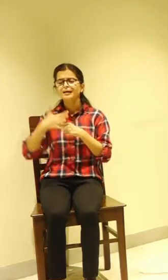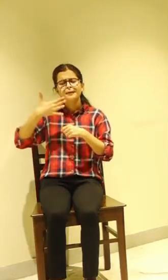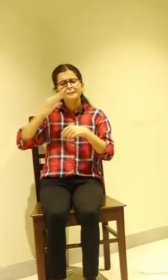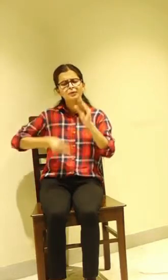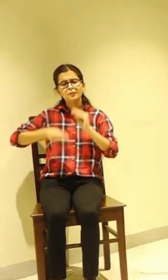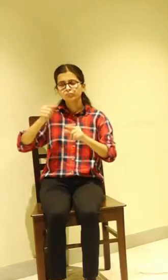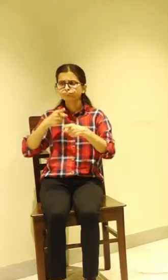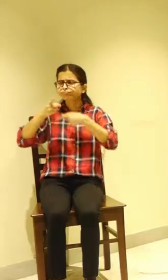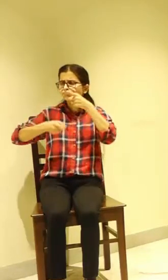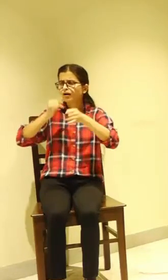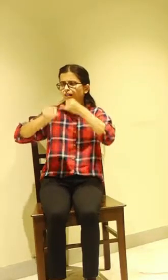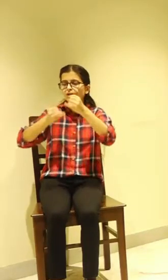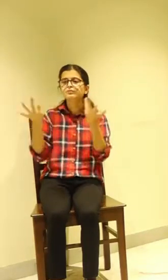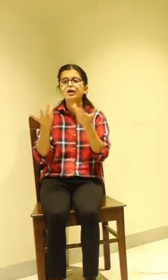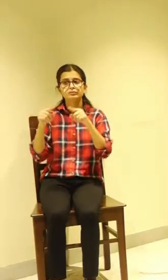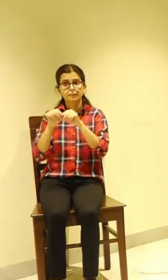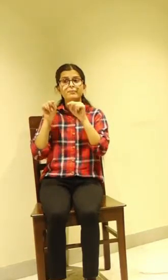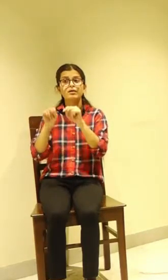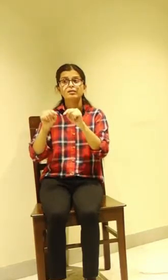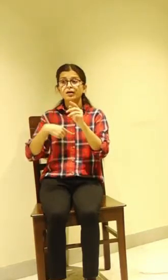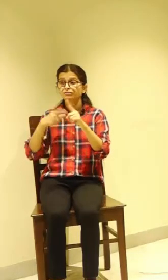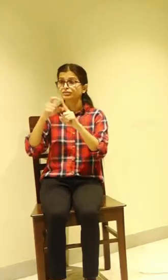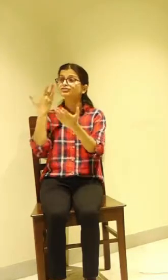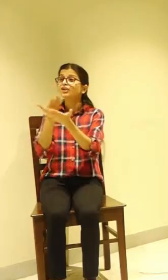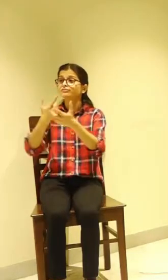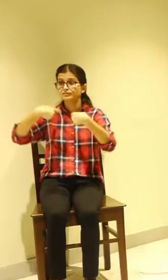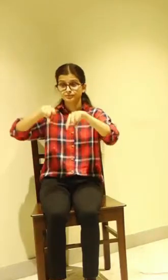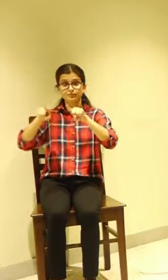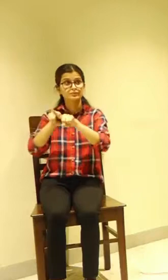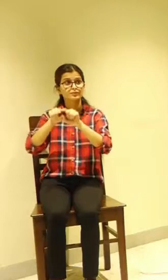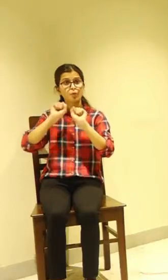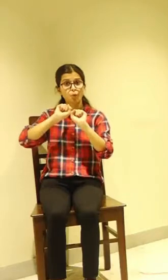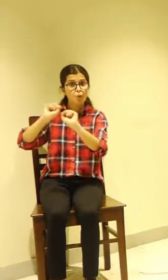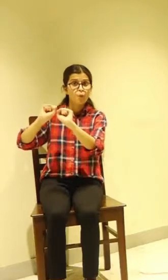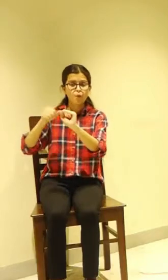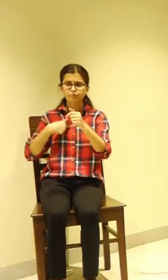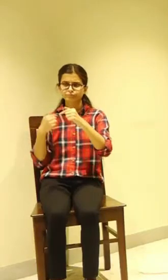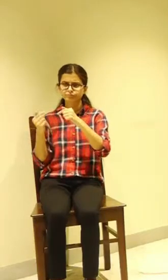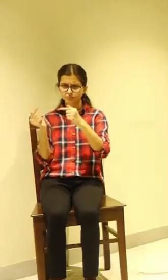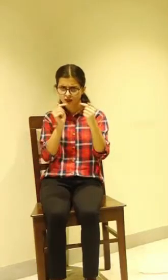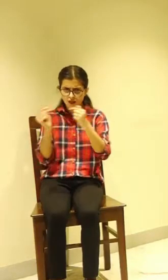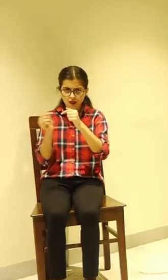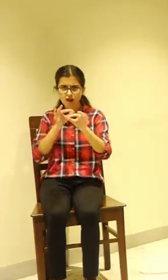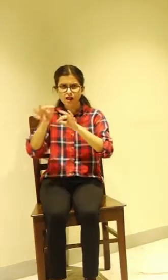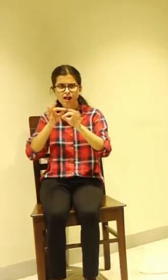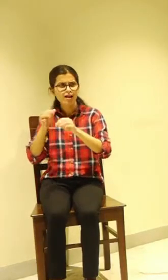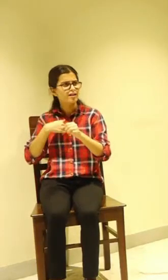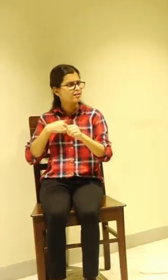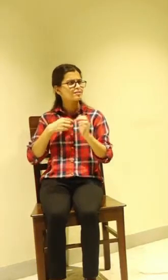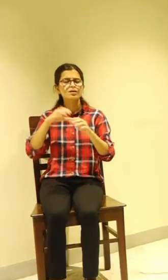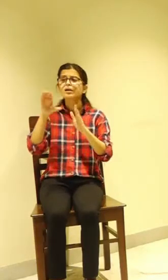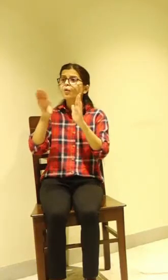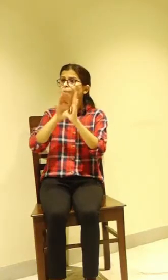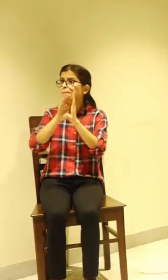important criticism, was that the drafting committee tried to sidestep this entire controversy by saying that, look, we've copied